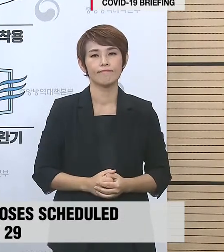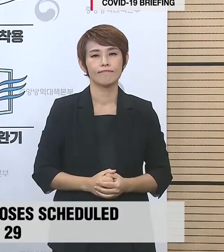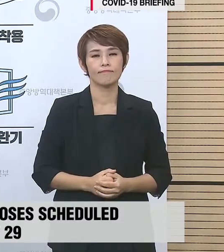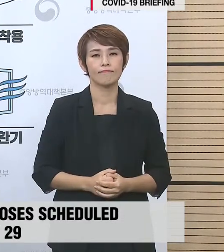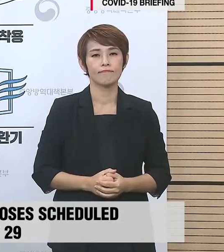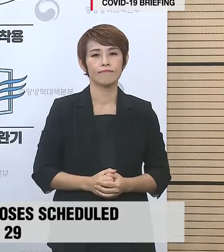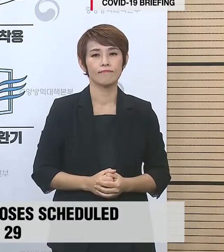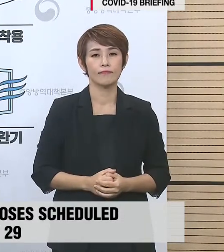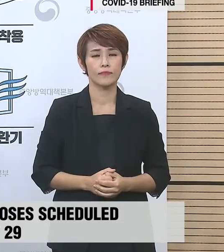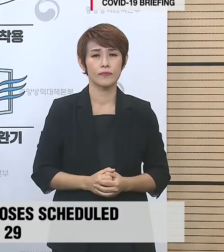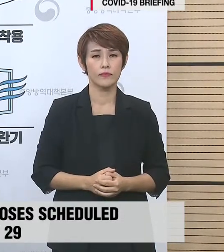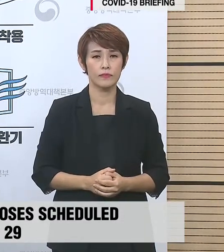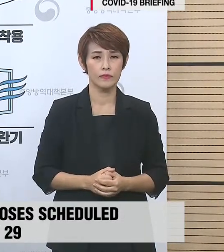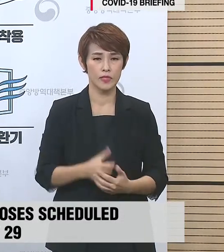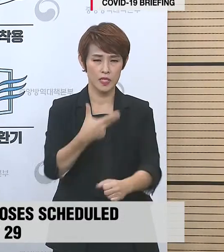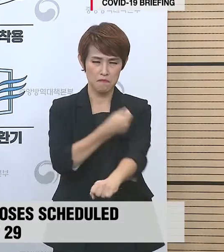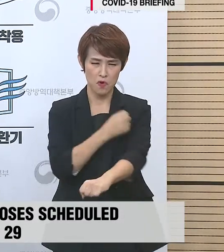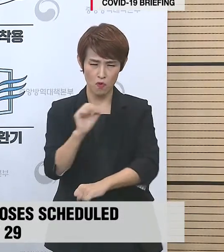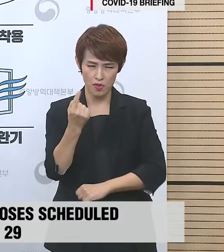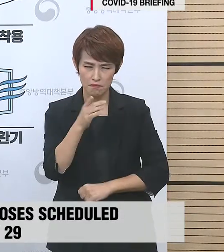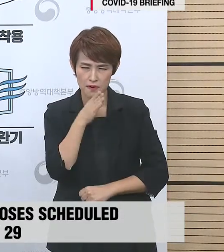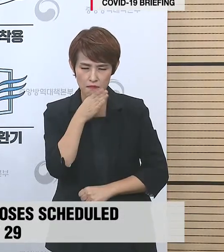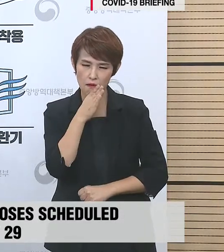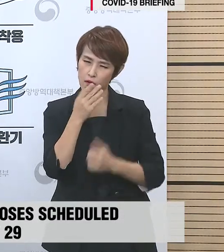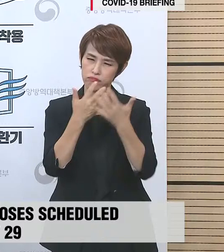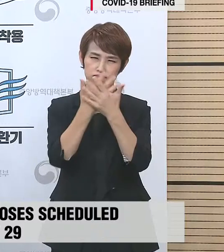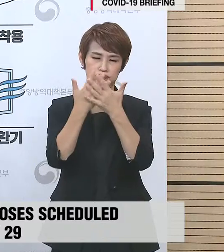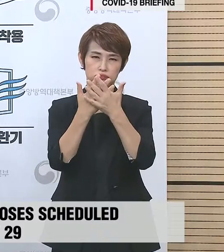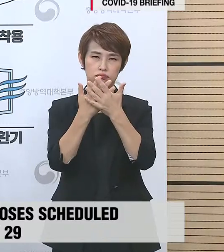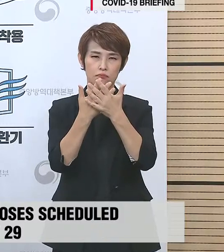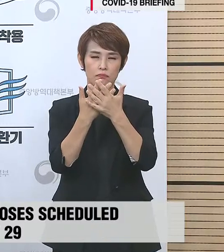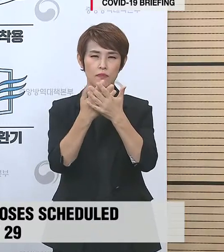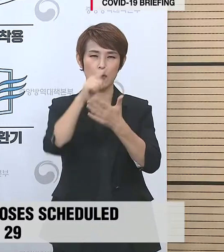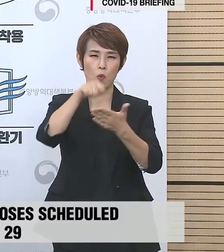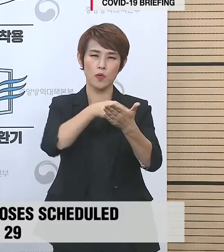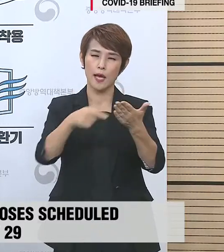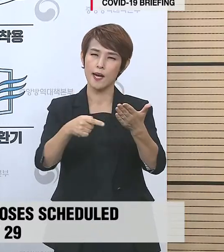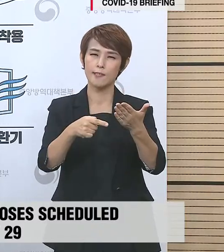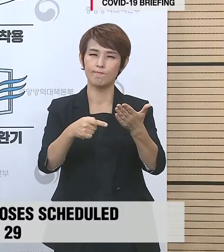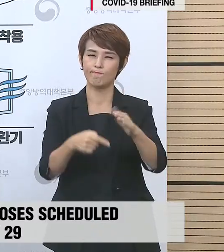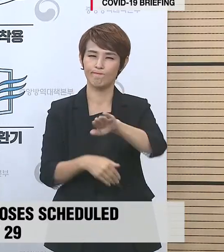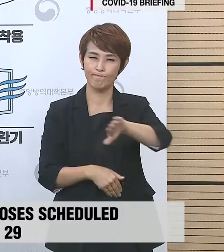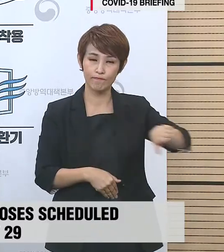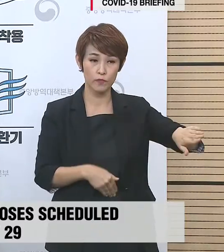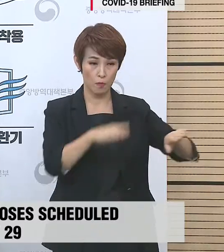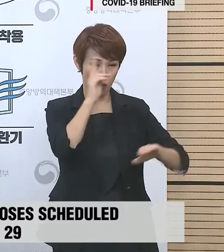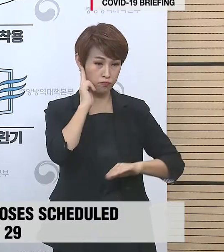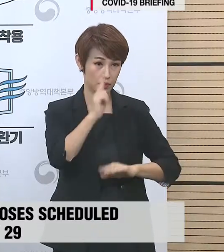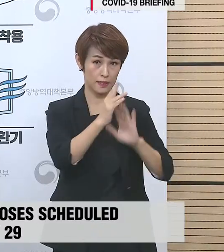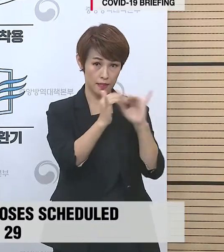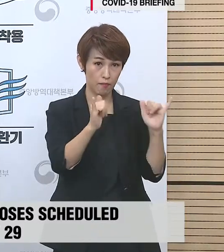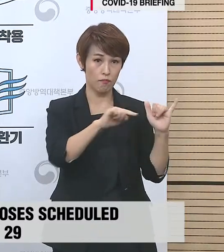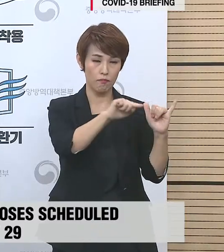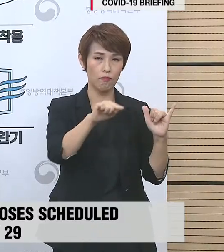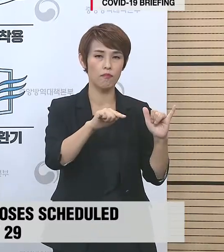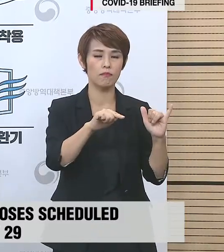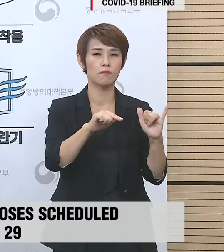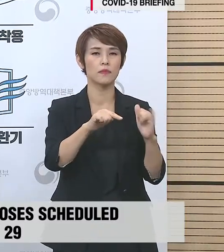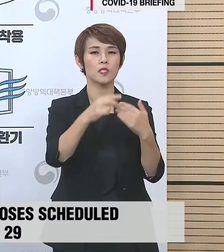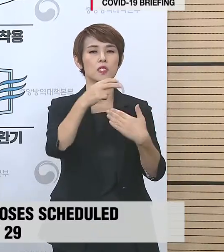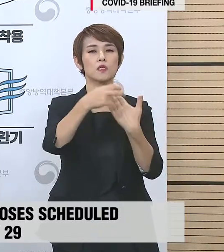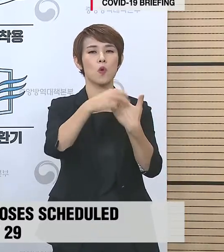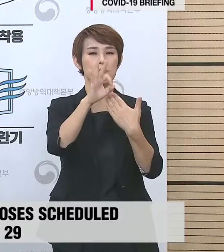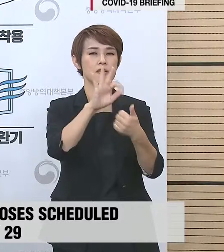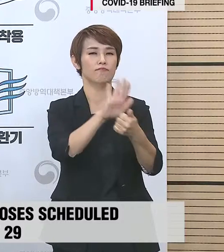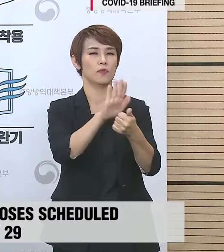majority of these cases, among these cases, have been deemed to be subject to the compensation for the damage